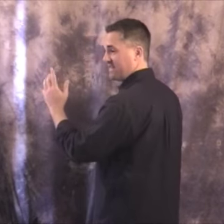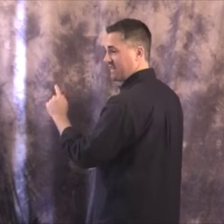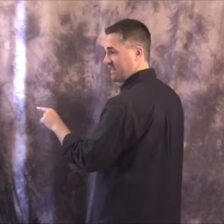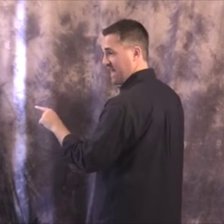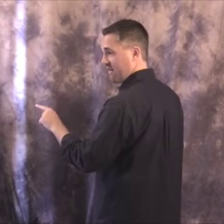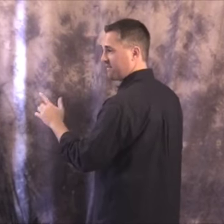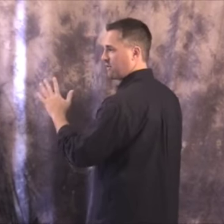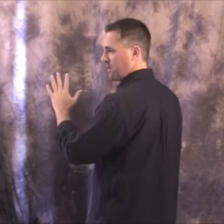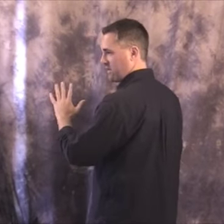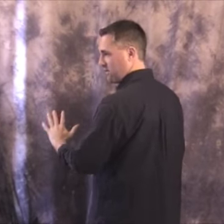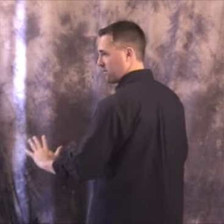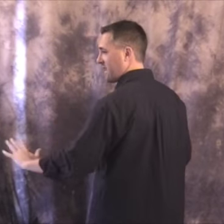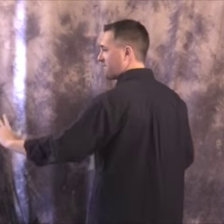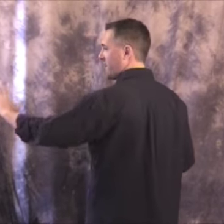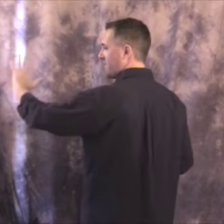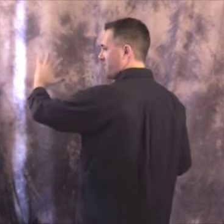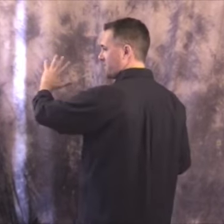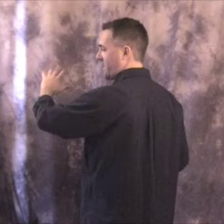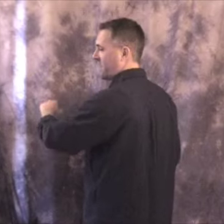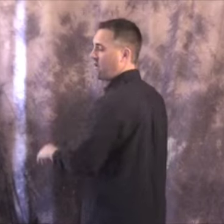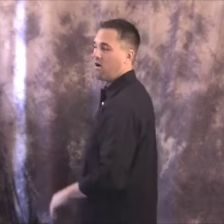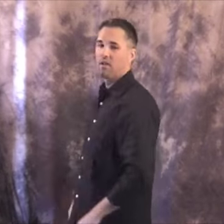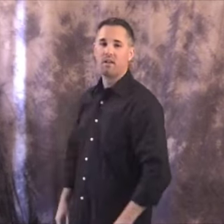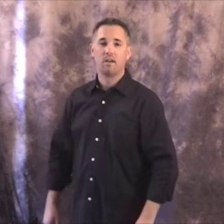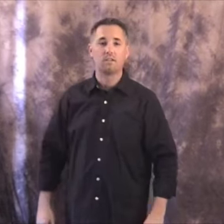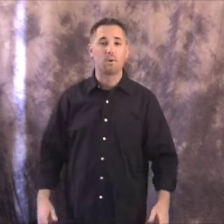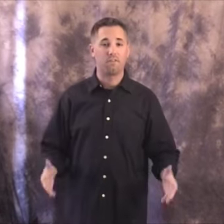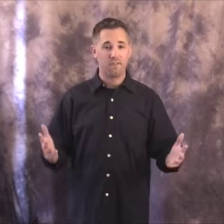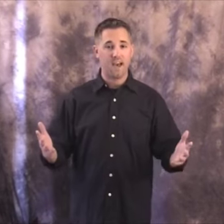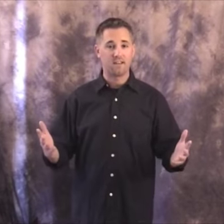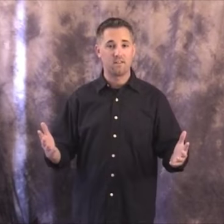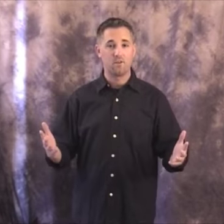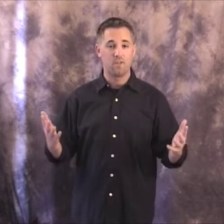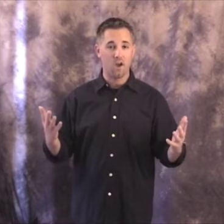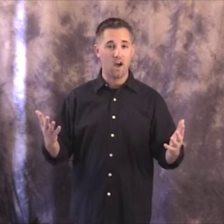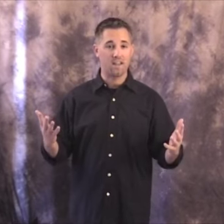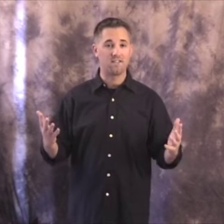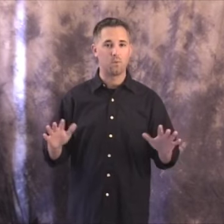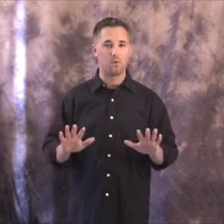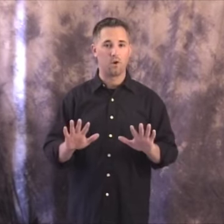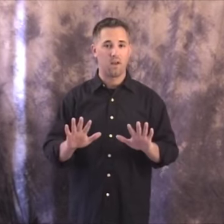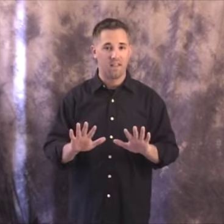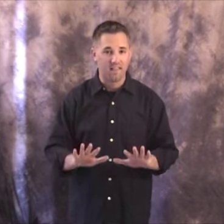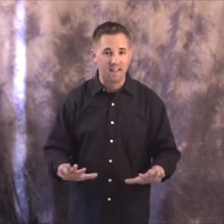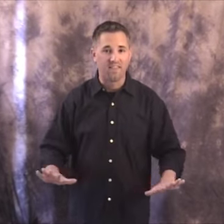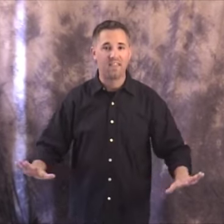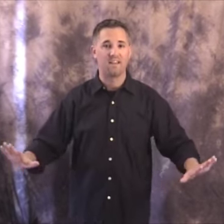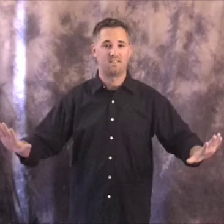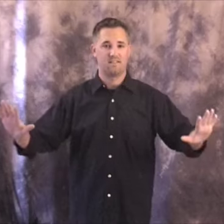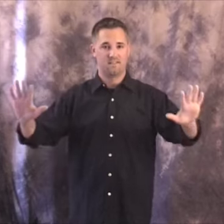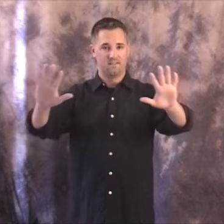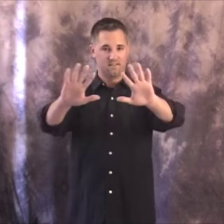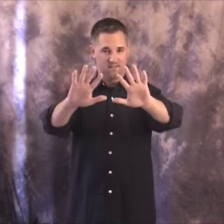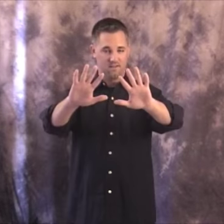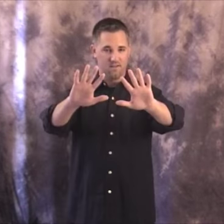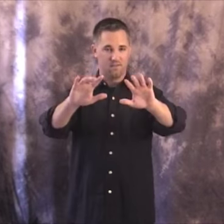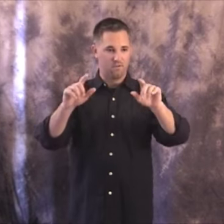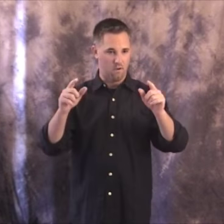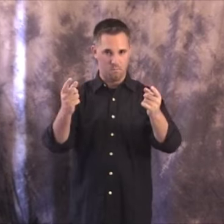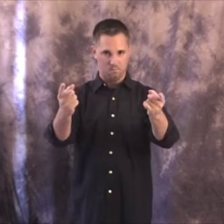stage left, you're going to use your left hand for the sign all. So in effect, to the audience it will look like this from